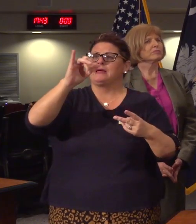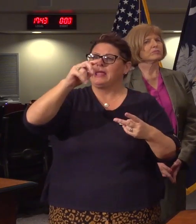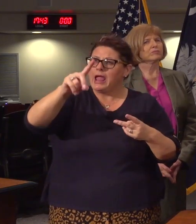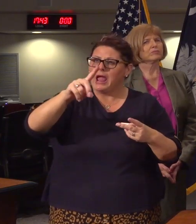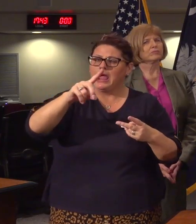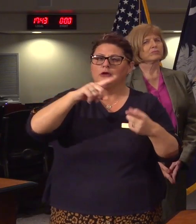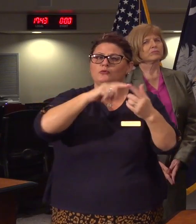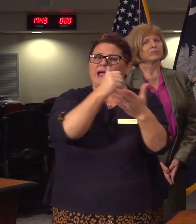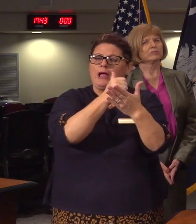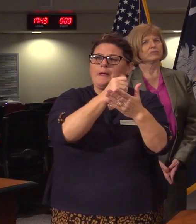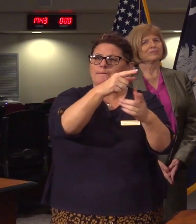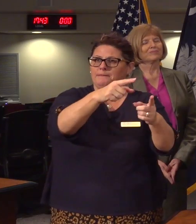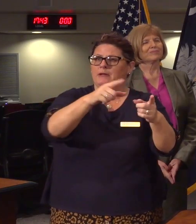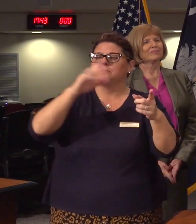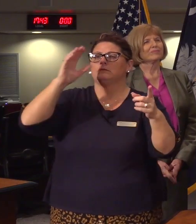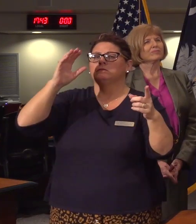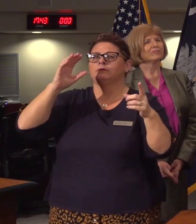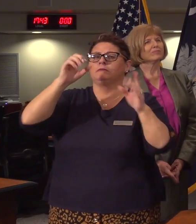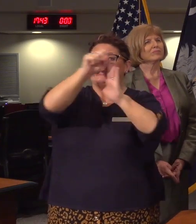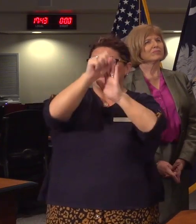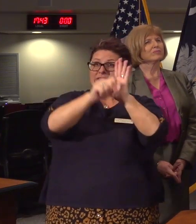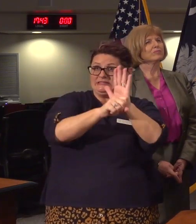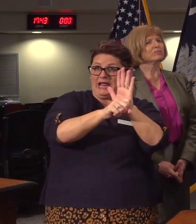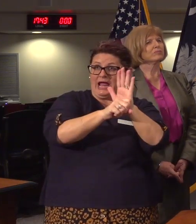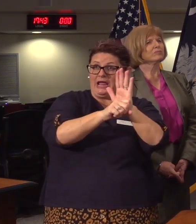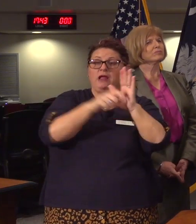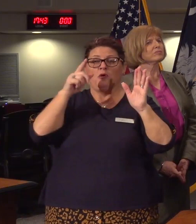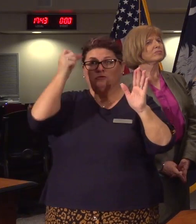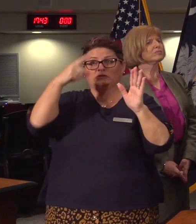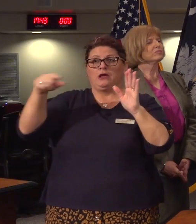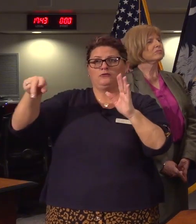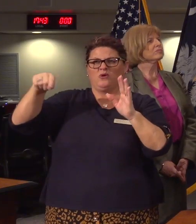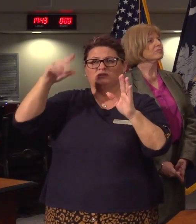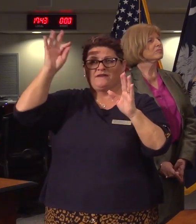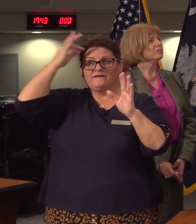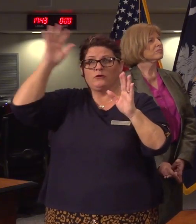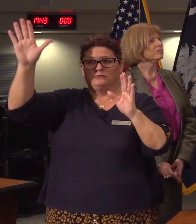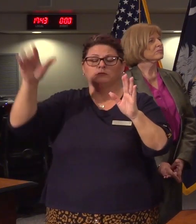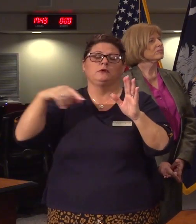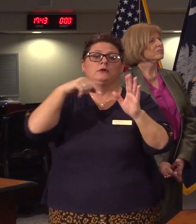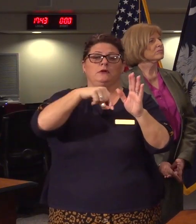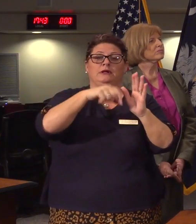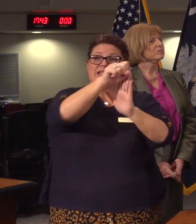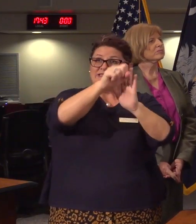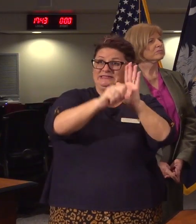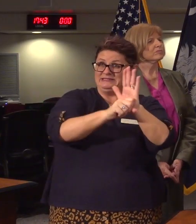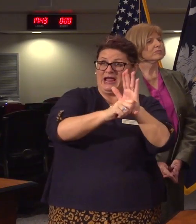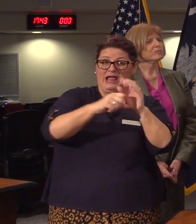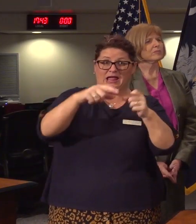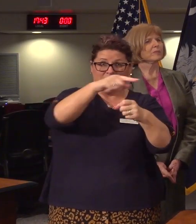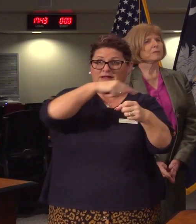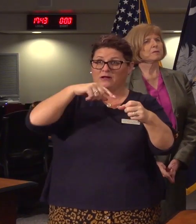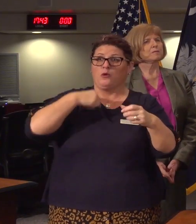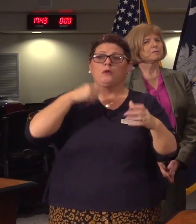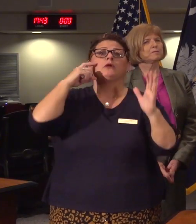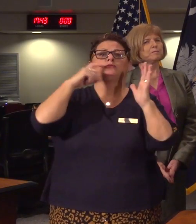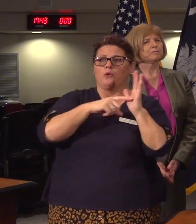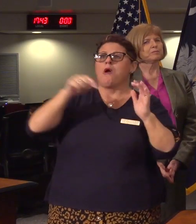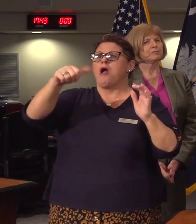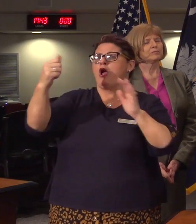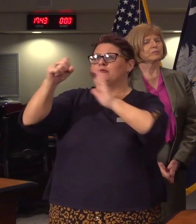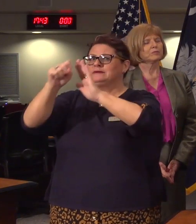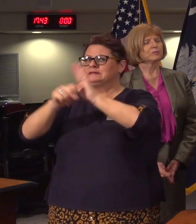activities. At the state level, many of the things that have been done in other states through declarations